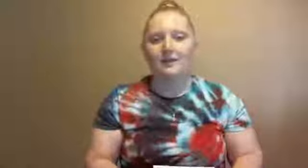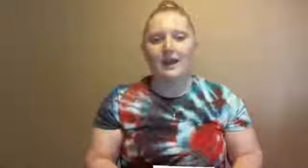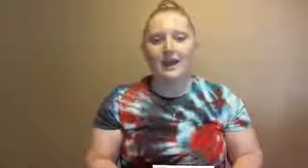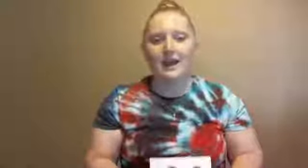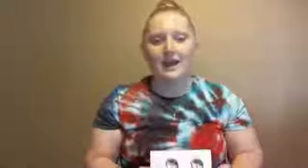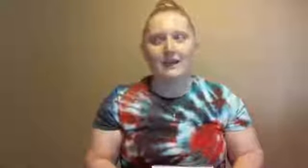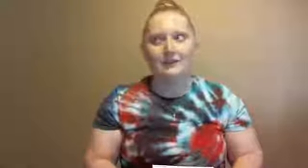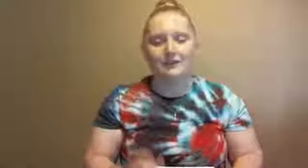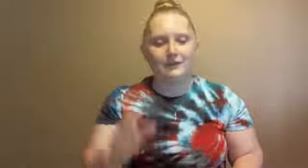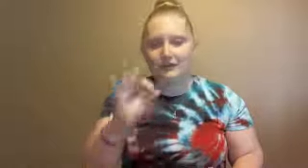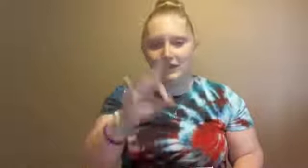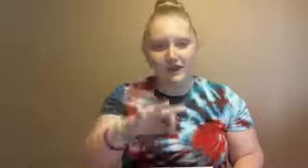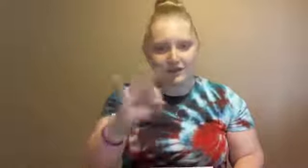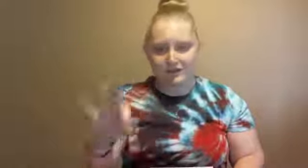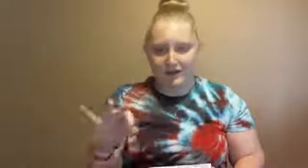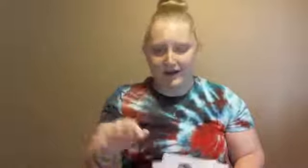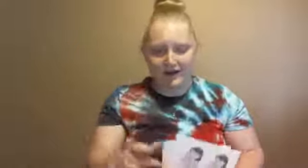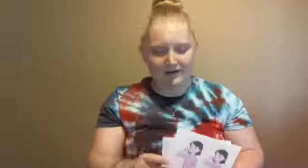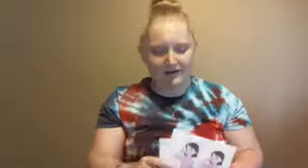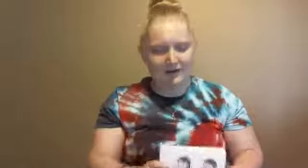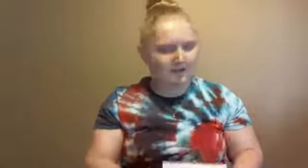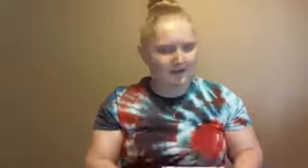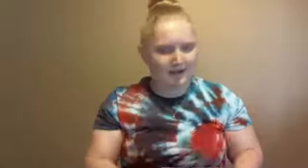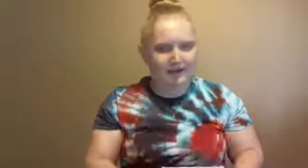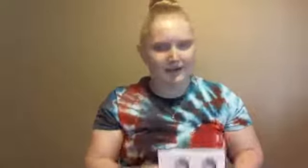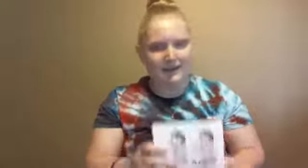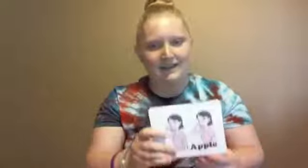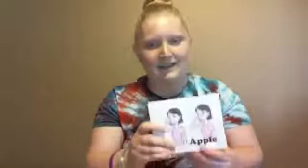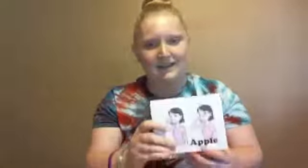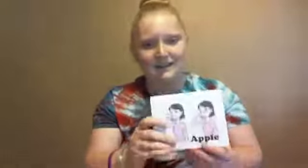Right, and after French fry, our next sign is